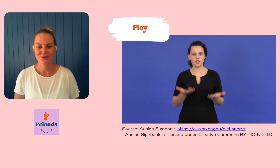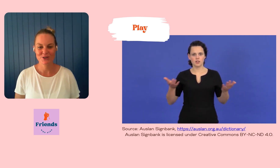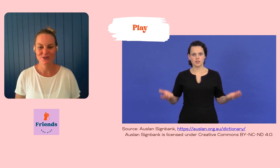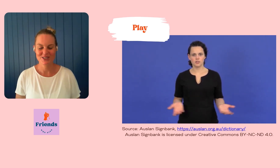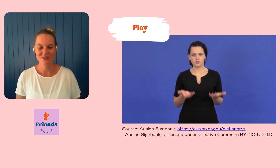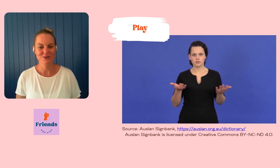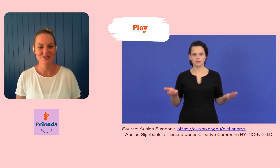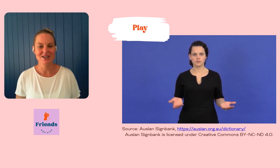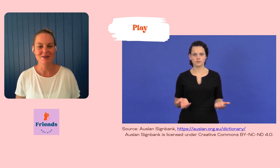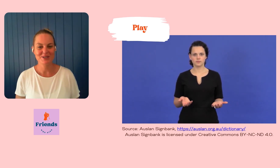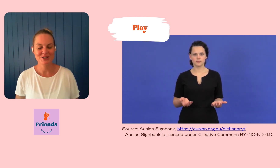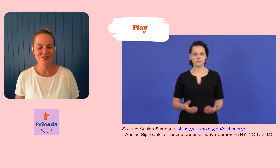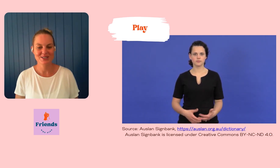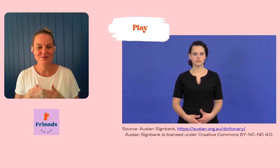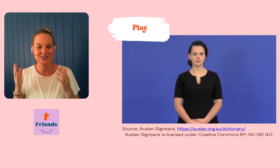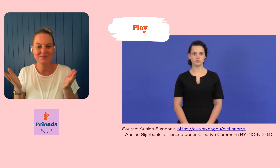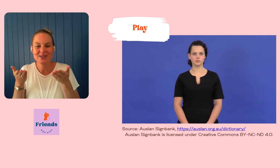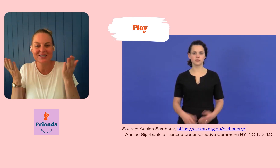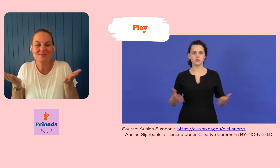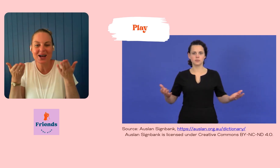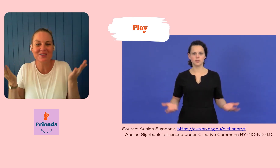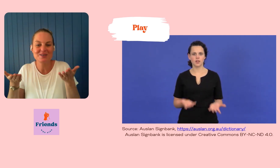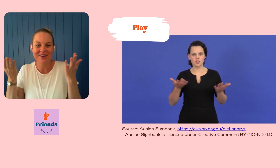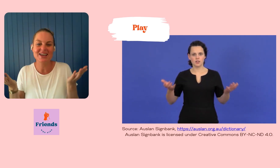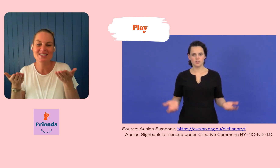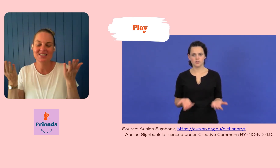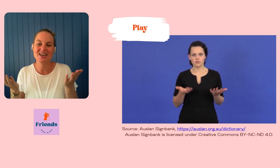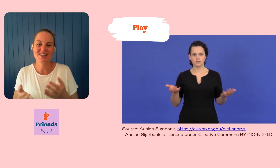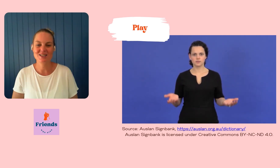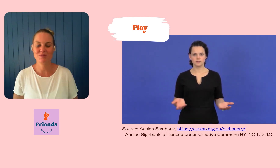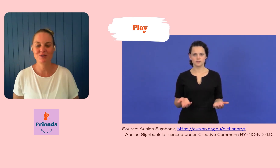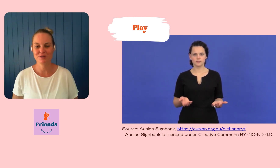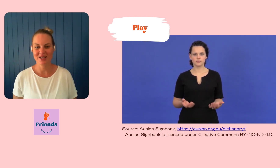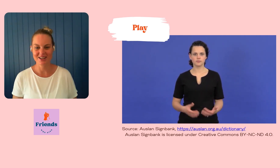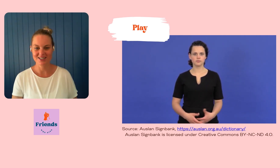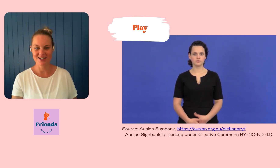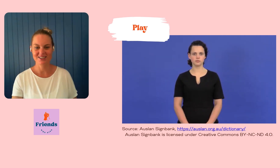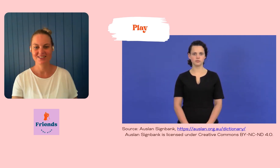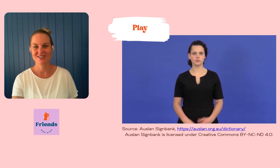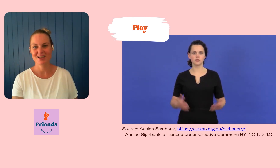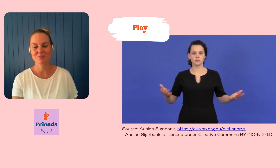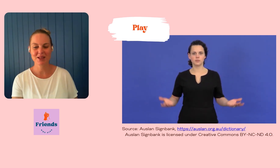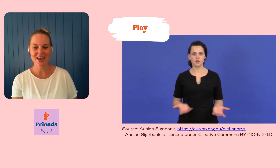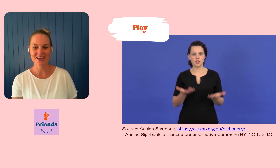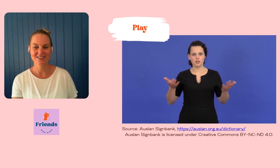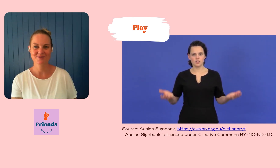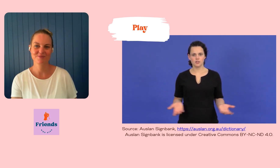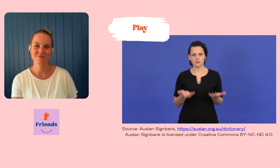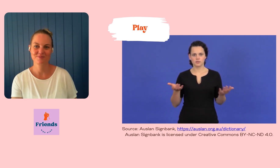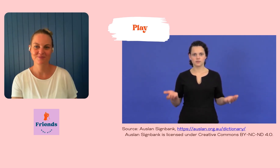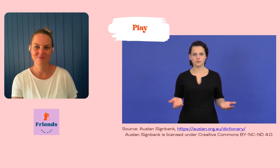the time, and she uses it with this big smile on her face and this beautiful energy. So that's play.